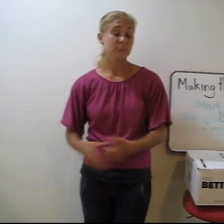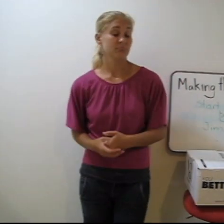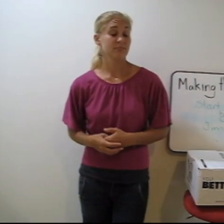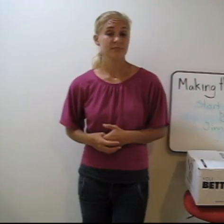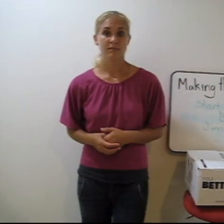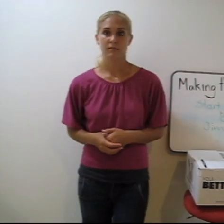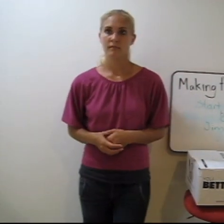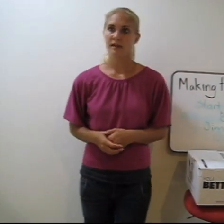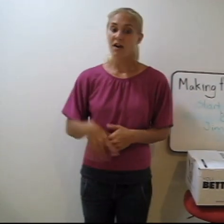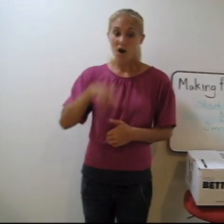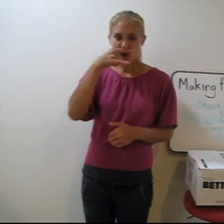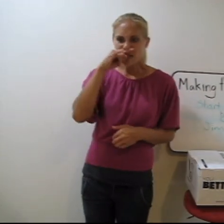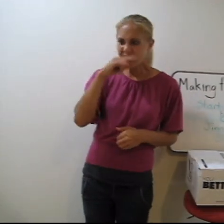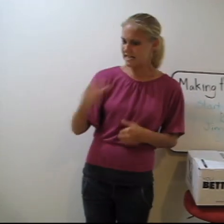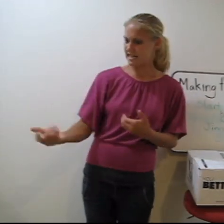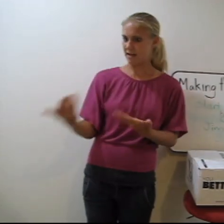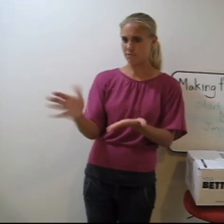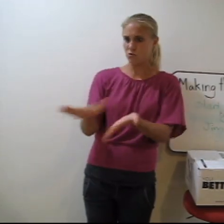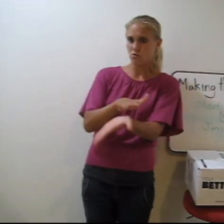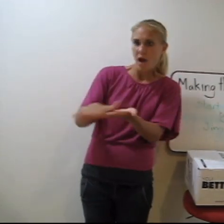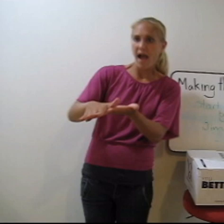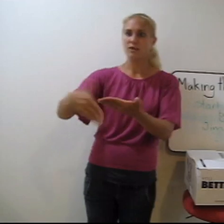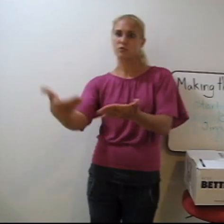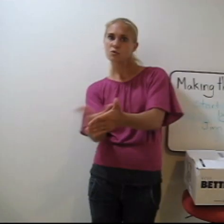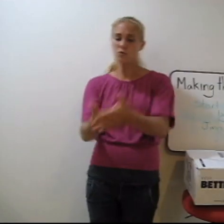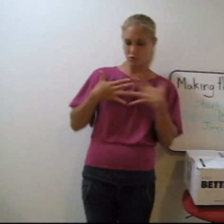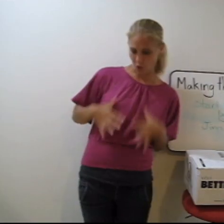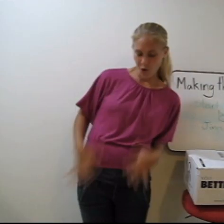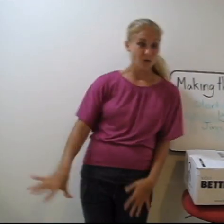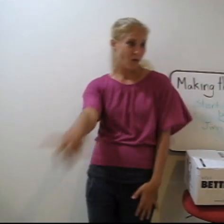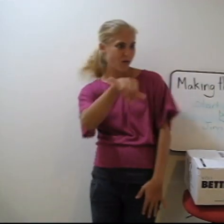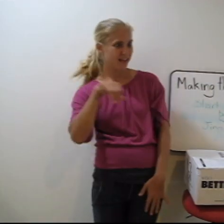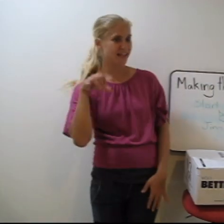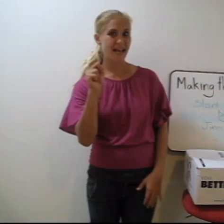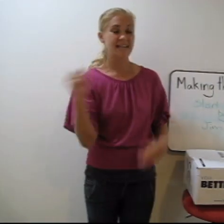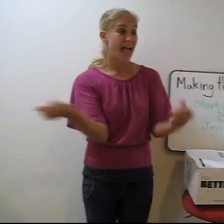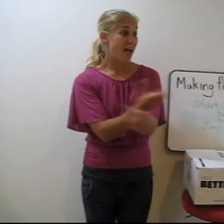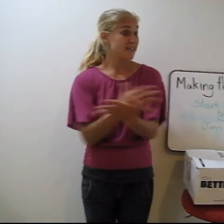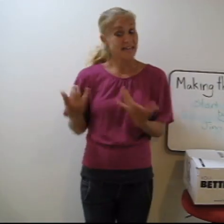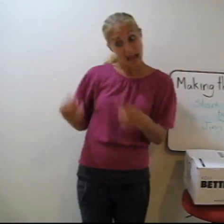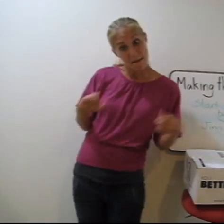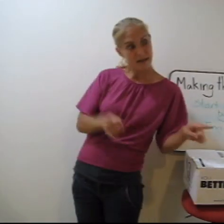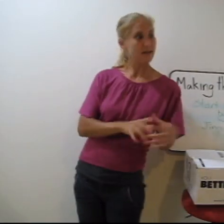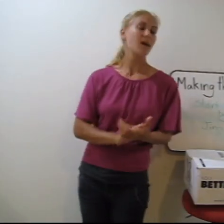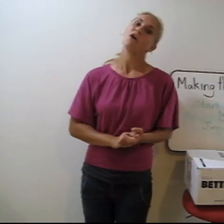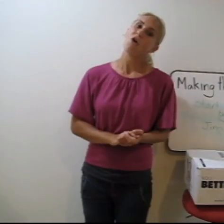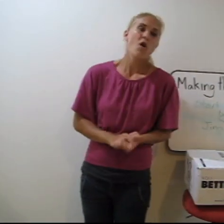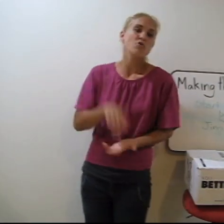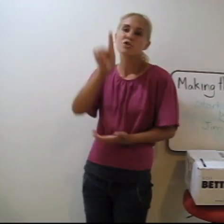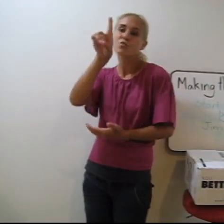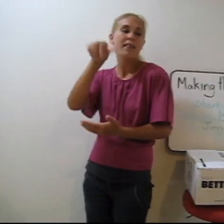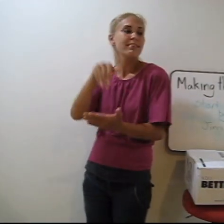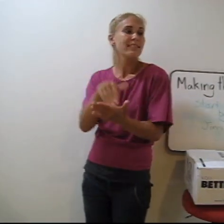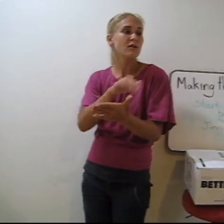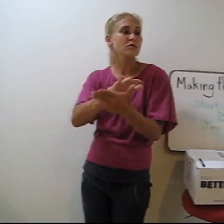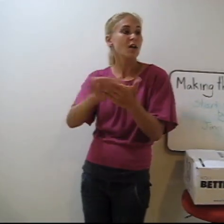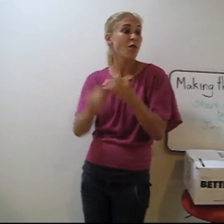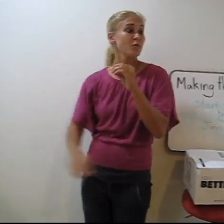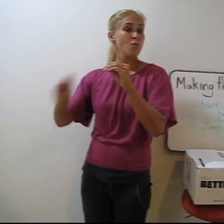Your kids have got all these new clothes? Yes. All this stuff is happening? What is it? An extra $1,000 a month. See, $1,000 a month